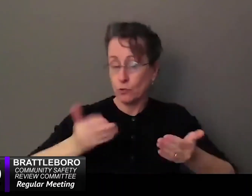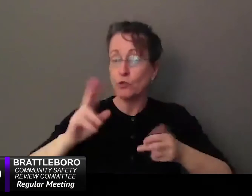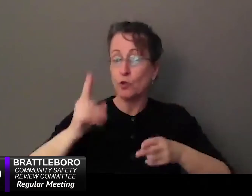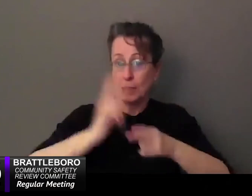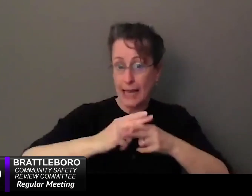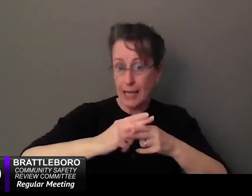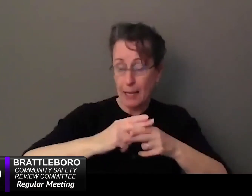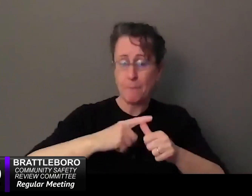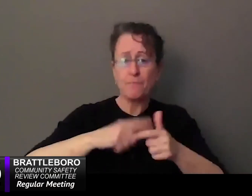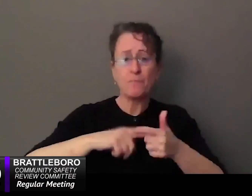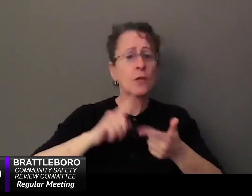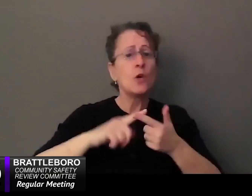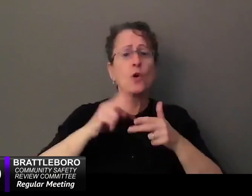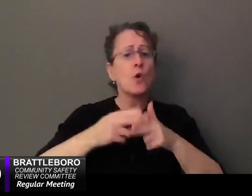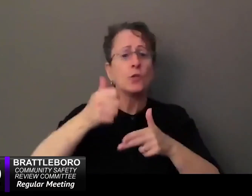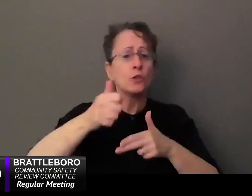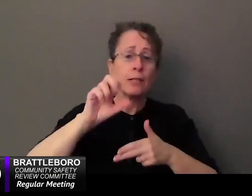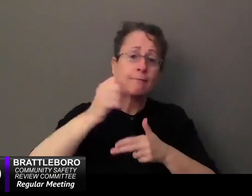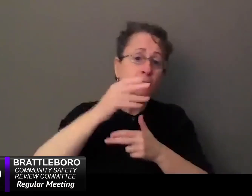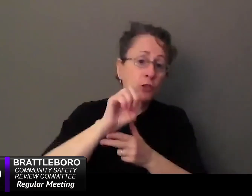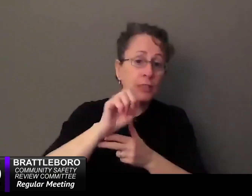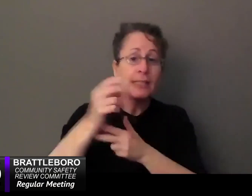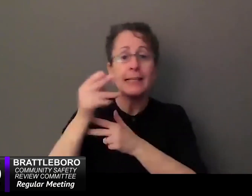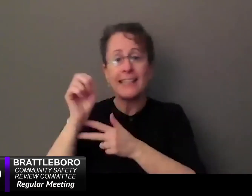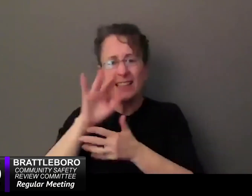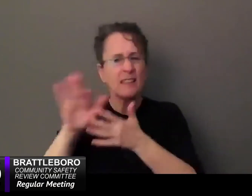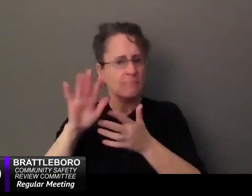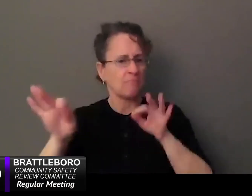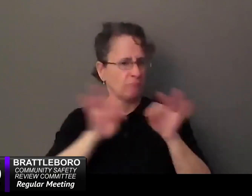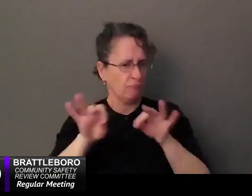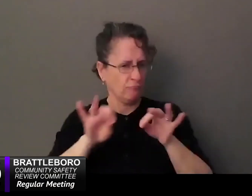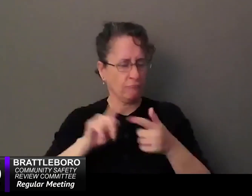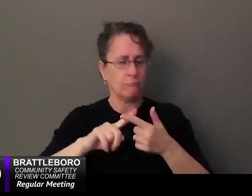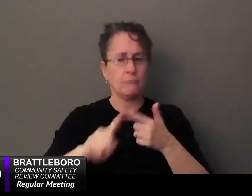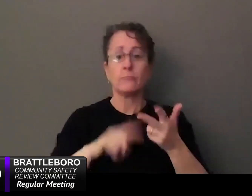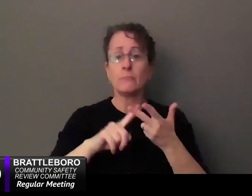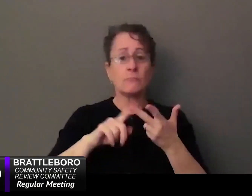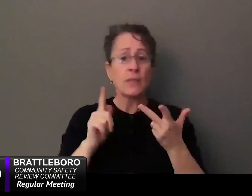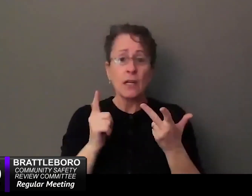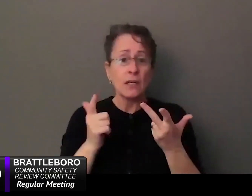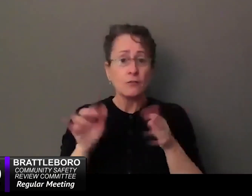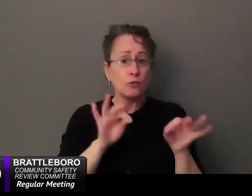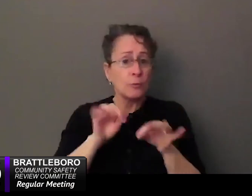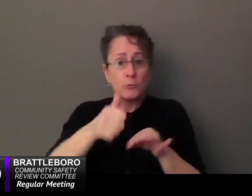that are accurate for you, any visual description you'd like to share of yourself,